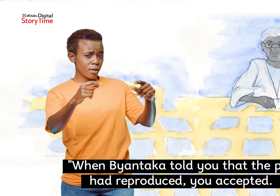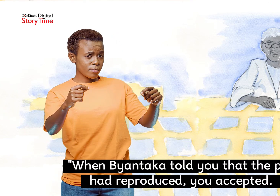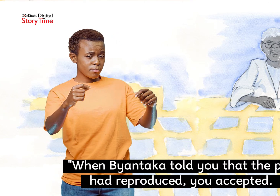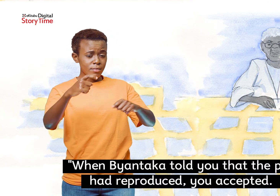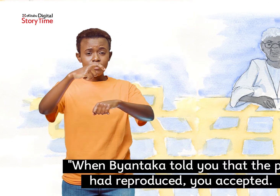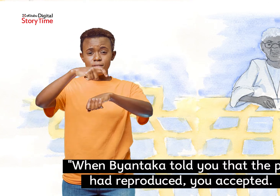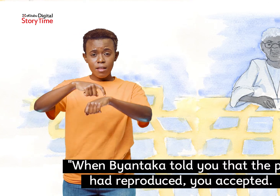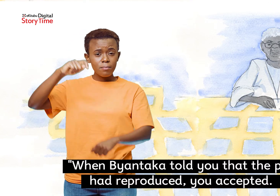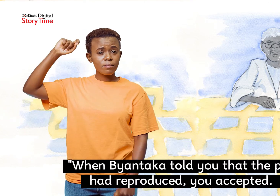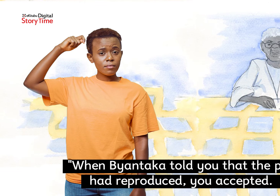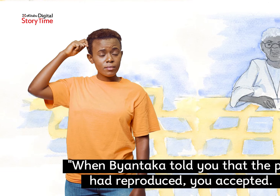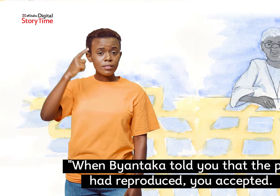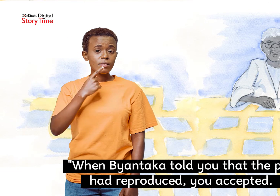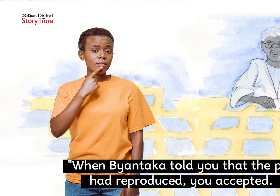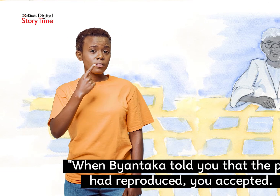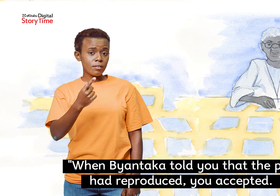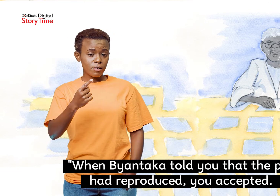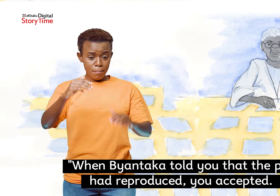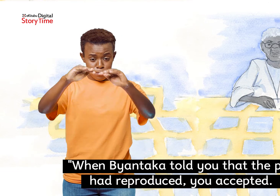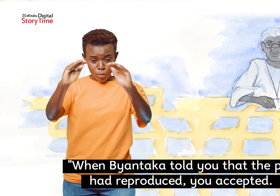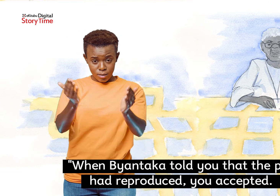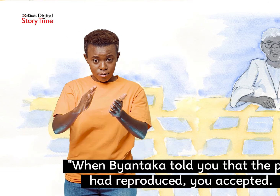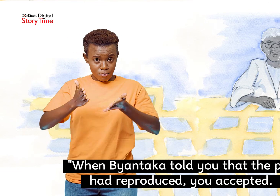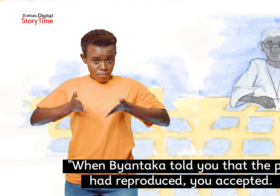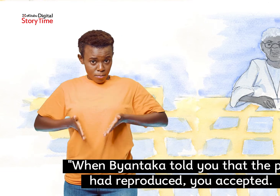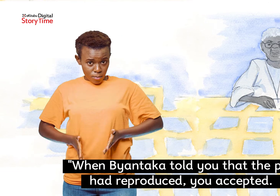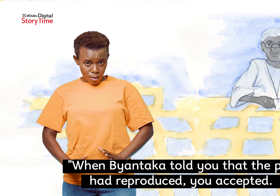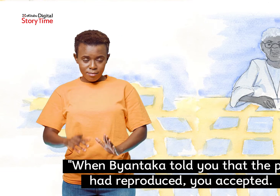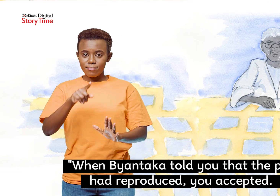When Biantaka told you that the pot had reproduced, you accepted.